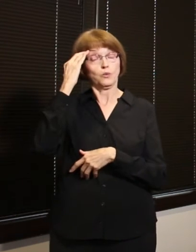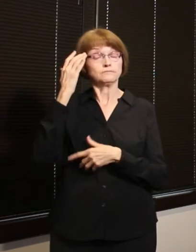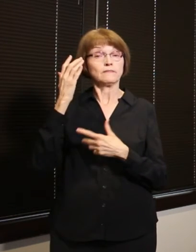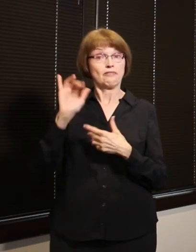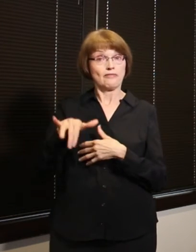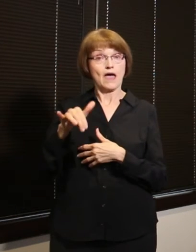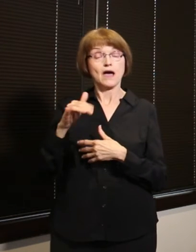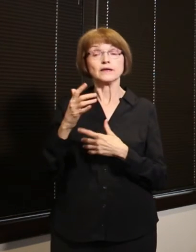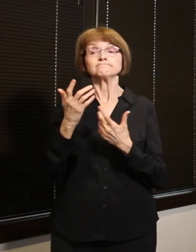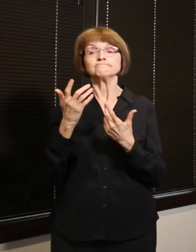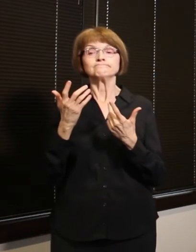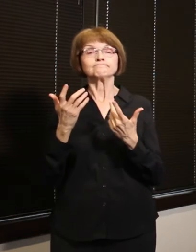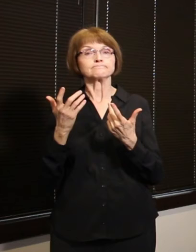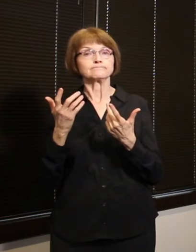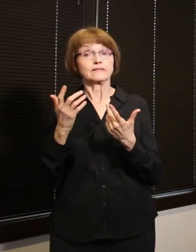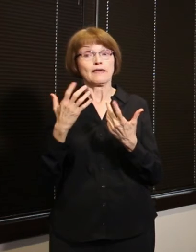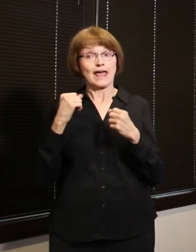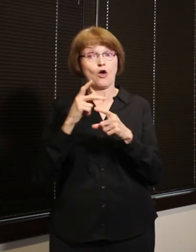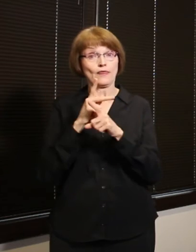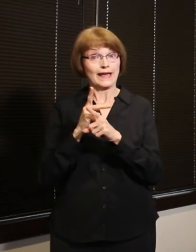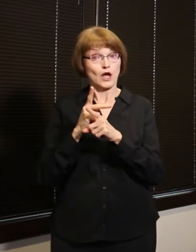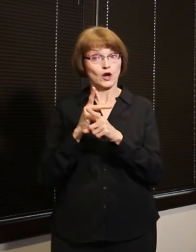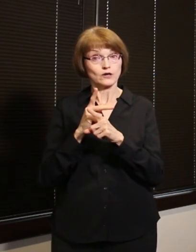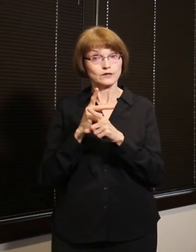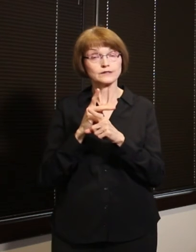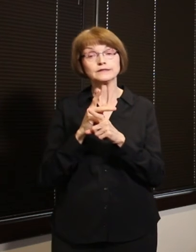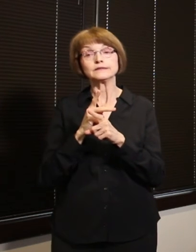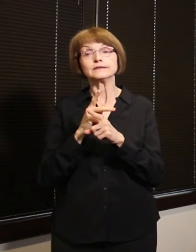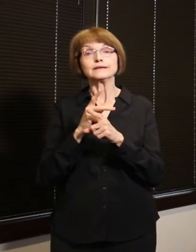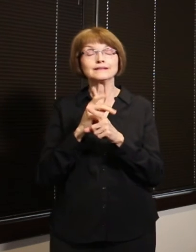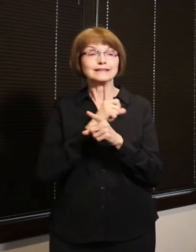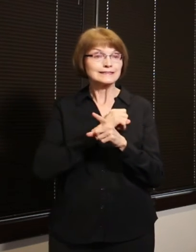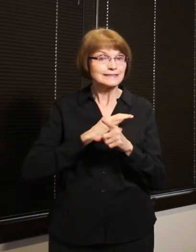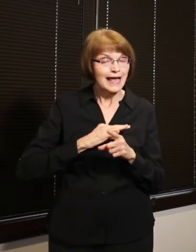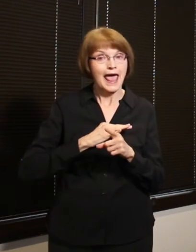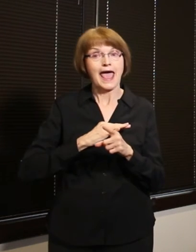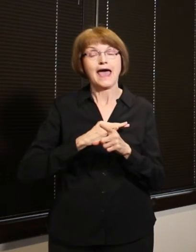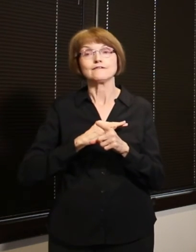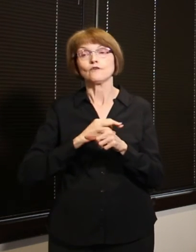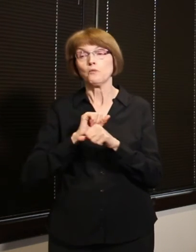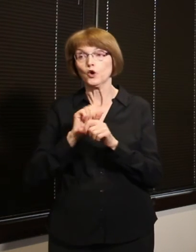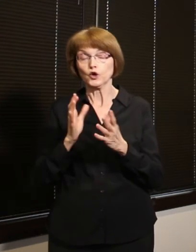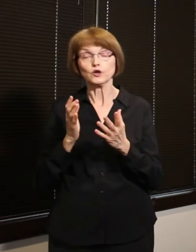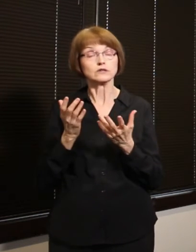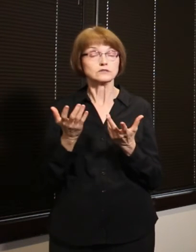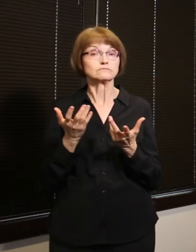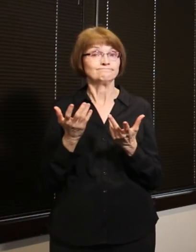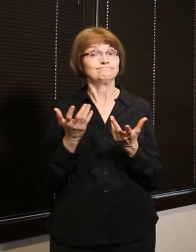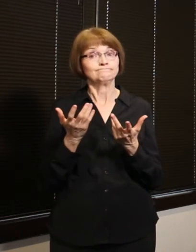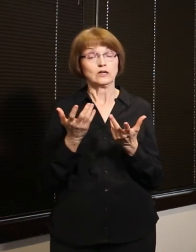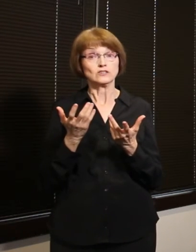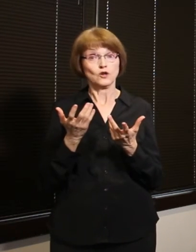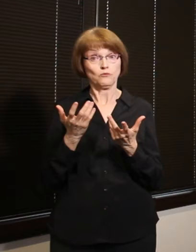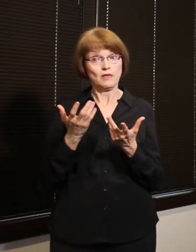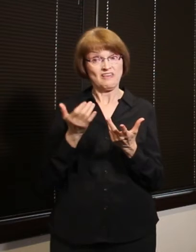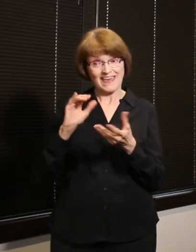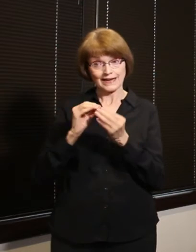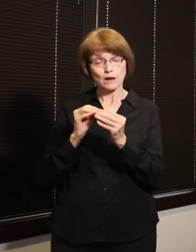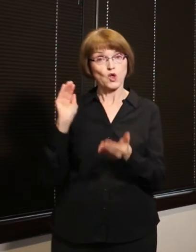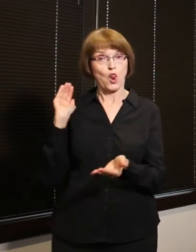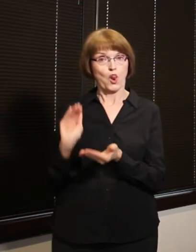of employees, of our healthcare providers, of our staff that have been infected is a pretty low